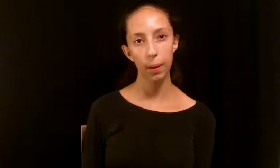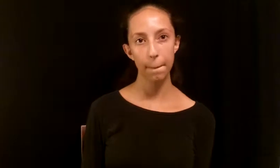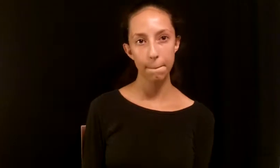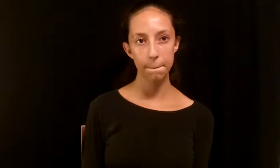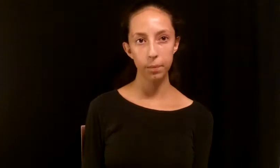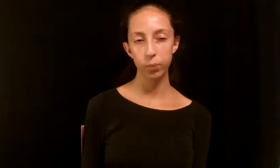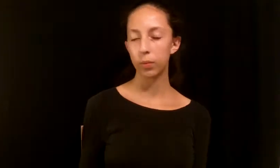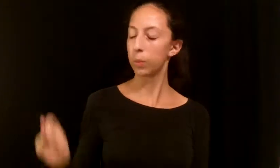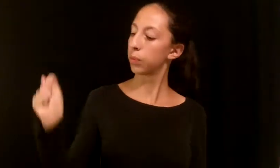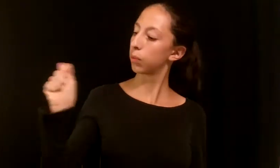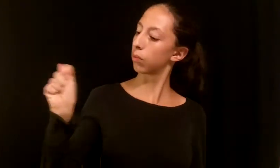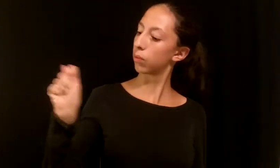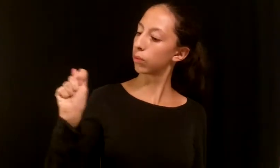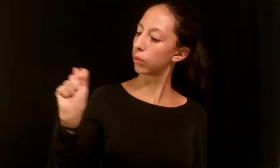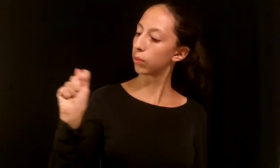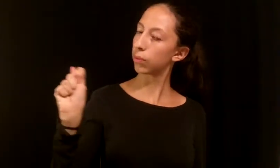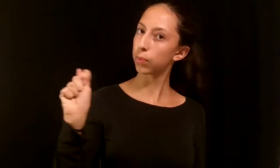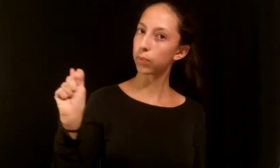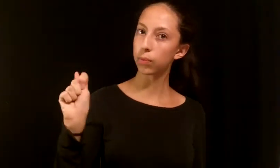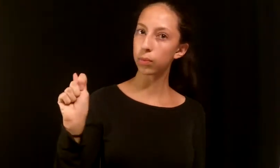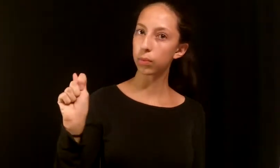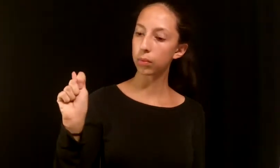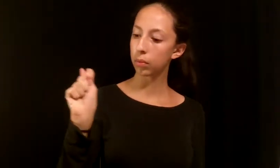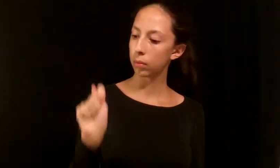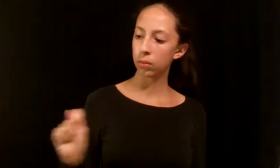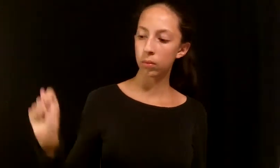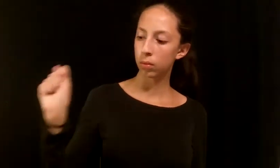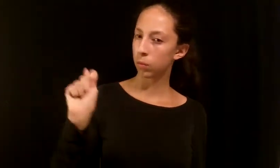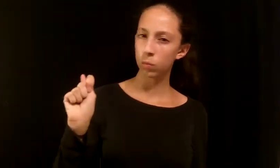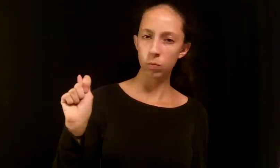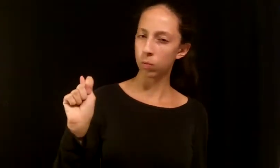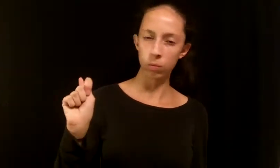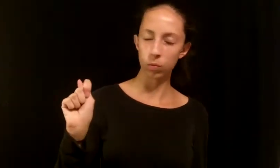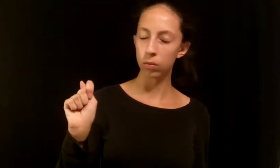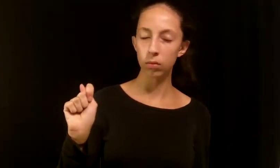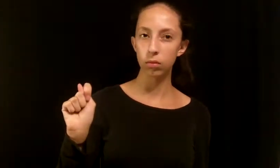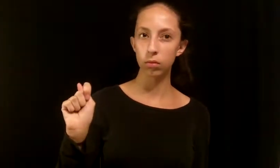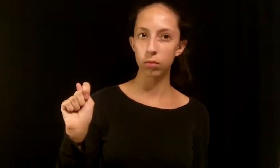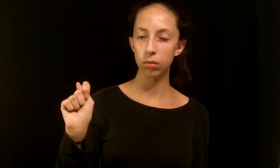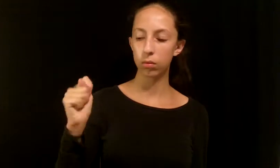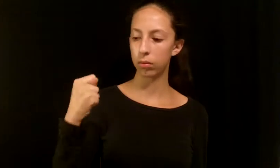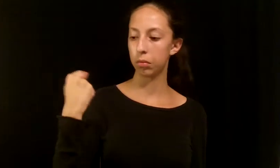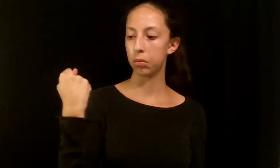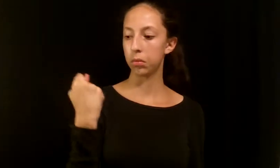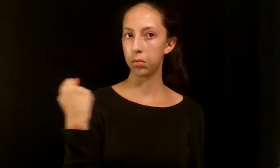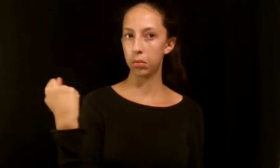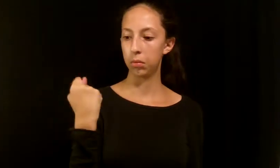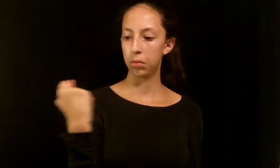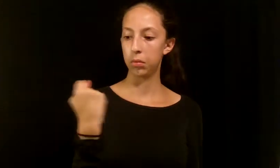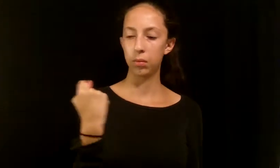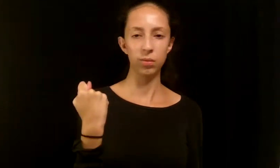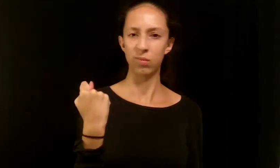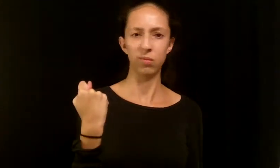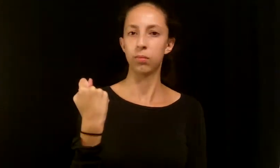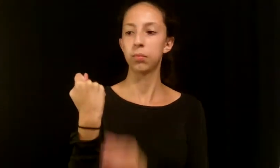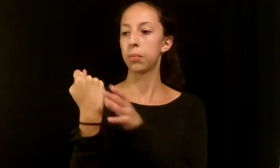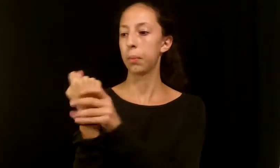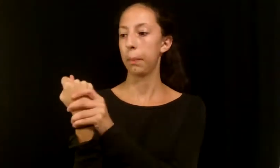Bathroom is a shaking. Don't make a circle. And don't have your hand this way. Palm orientation needs to be